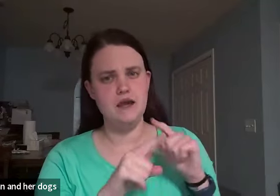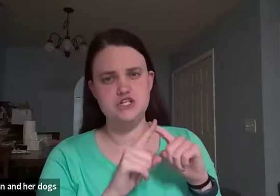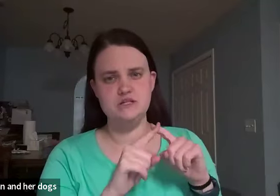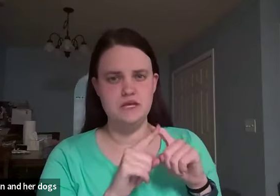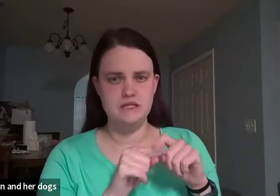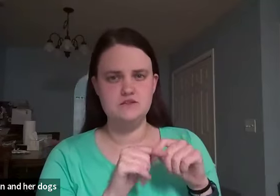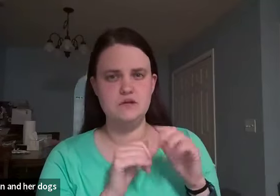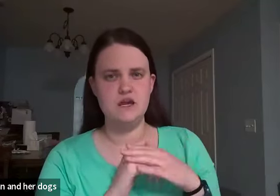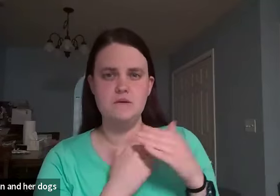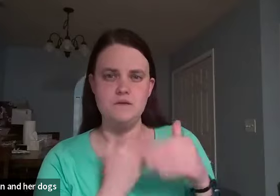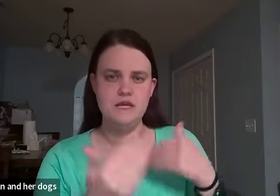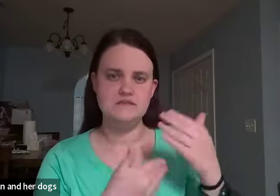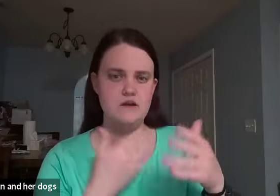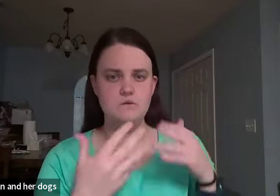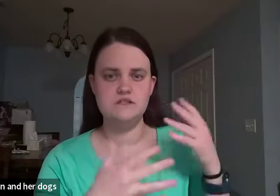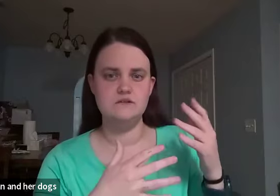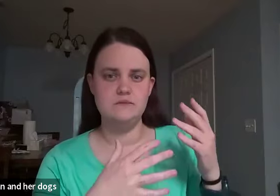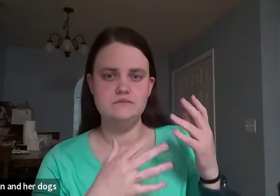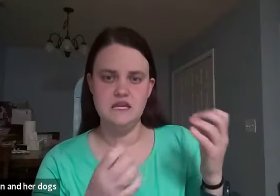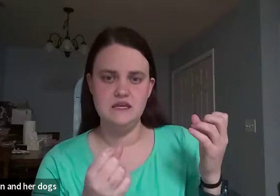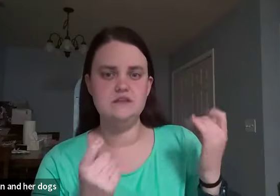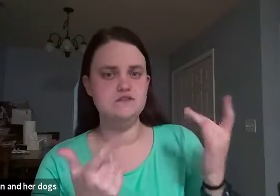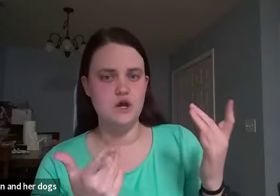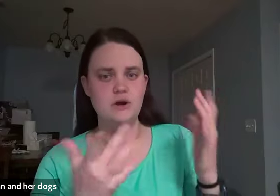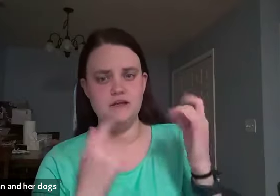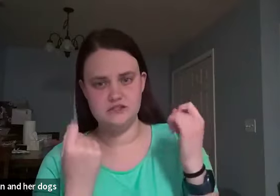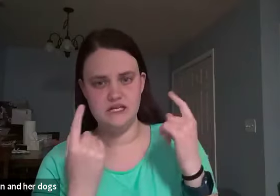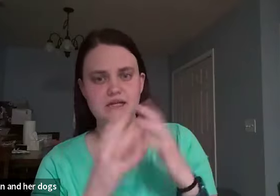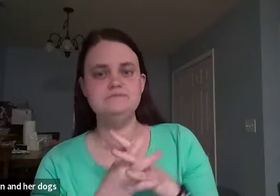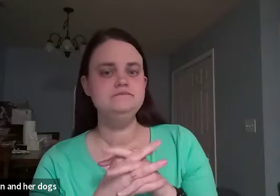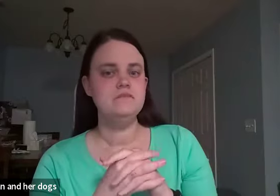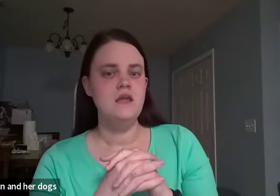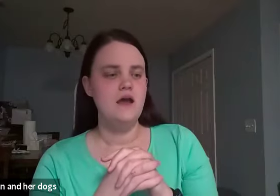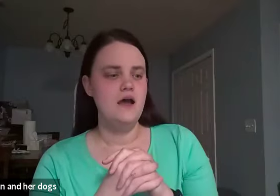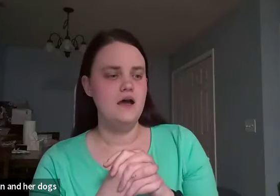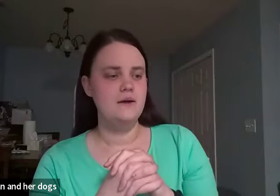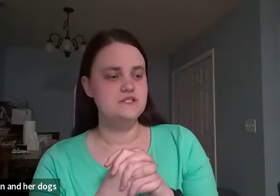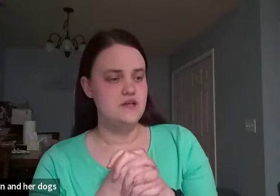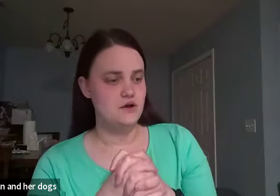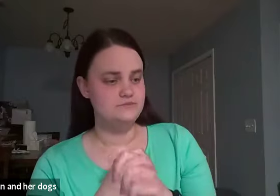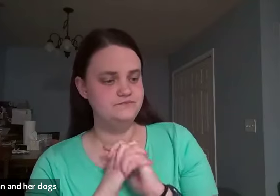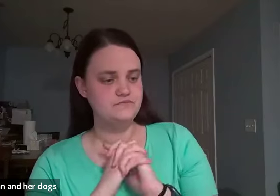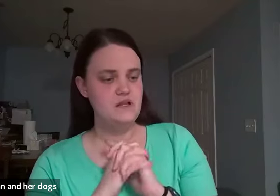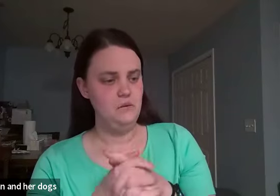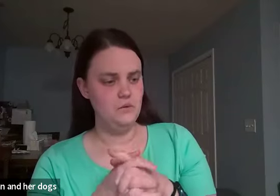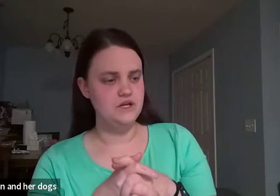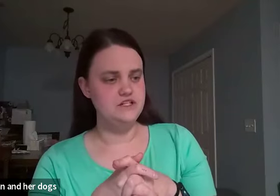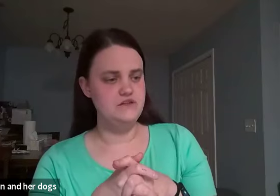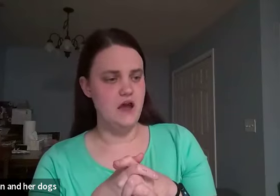kind of just depends. We kind of go at the pace of how everyone's taking it, so, and understanding it. So we're going to do